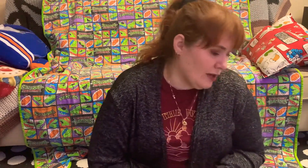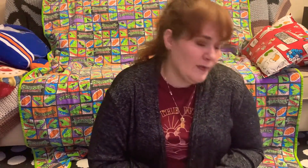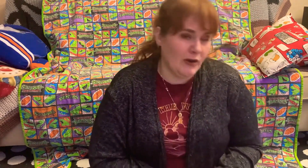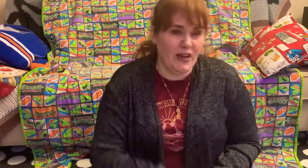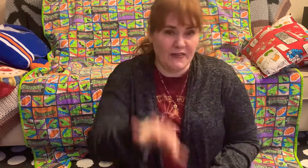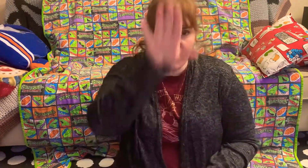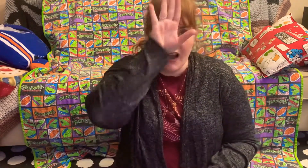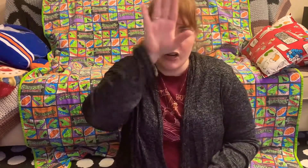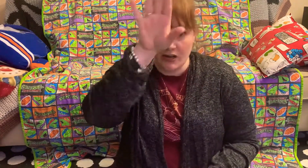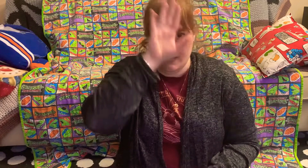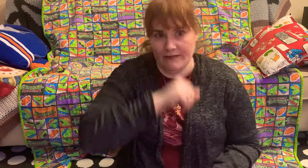about a firefighter.